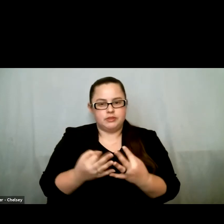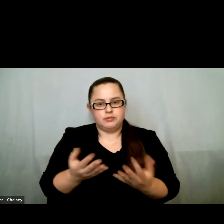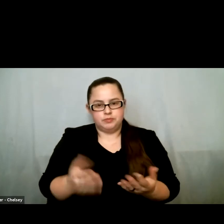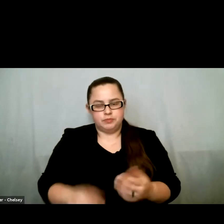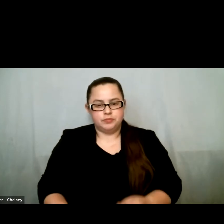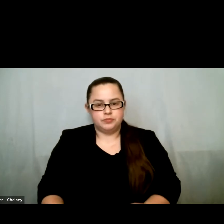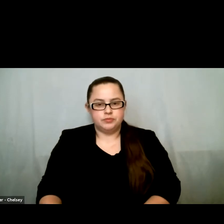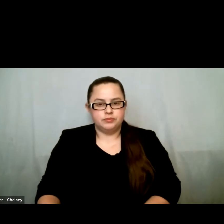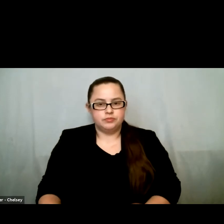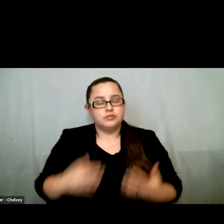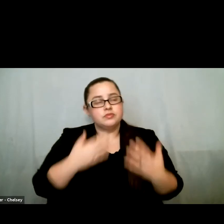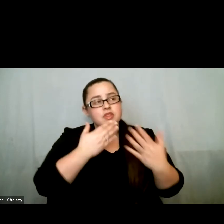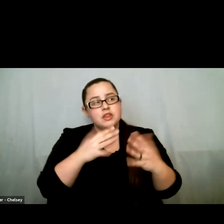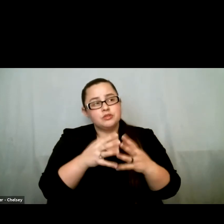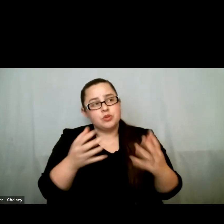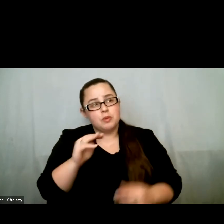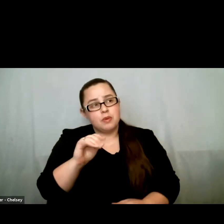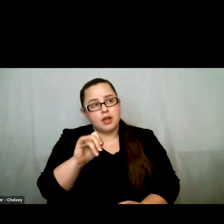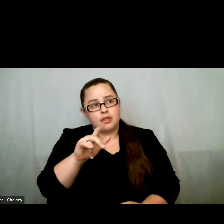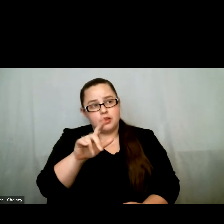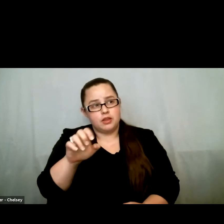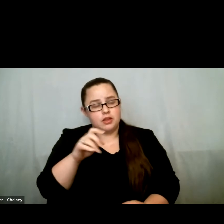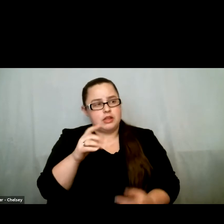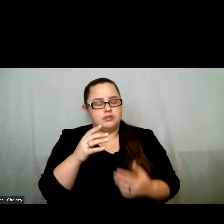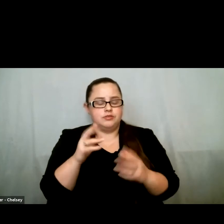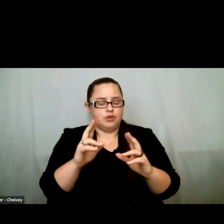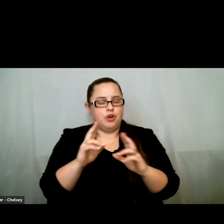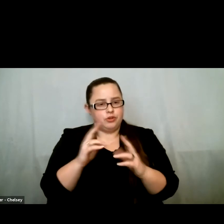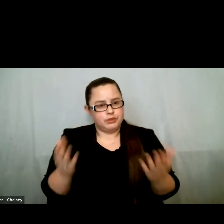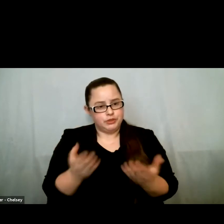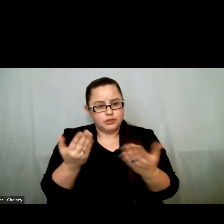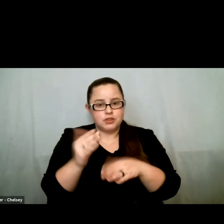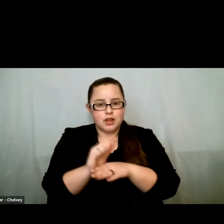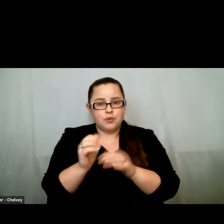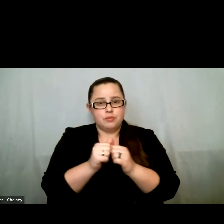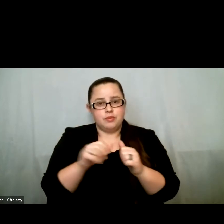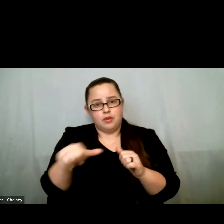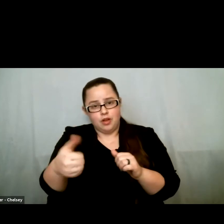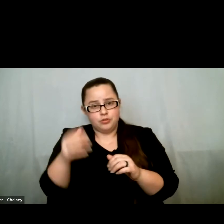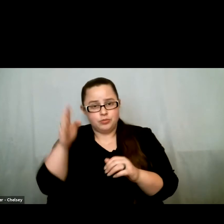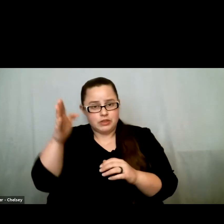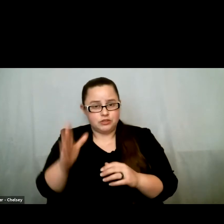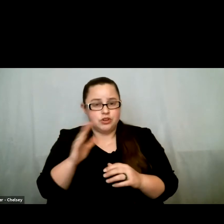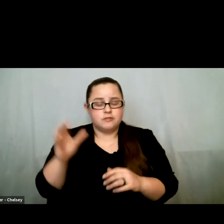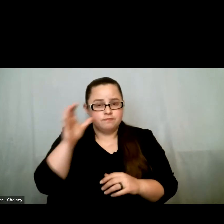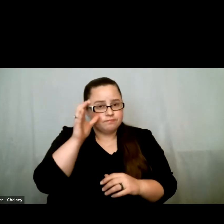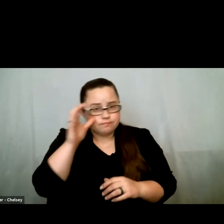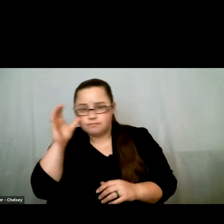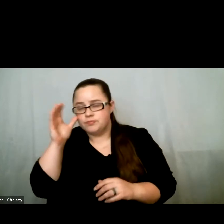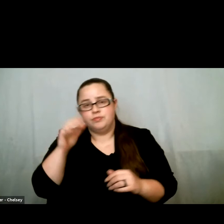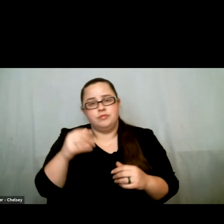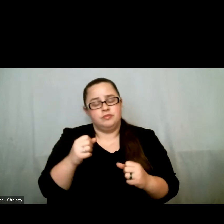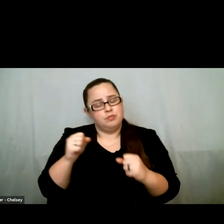Thank you so much, Miley. It's a great honor to be here tonight with my fellow presenters and listen to everyone's powerful stories